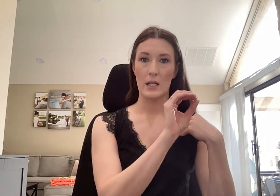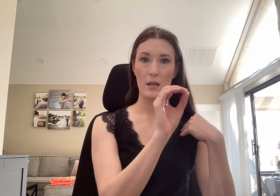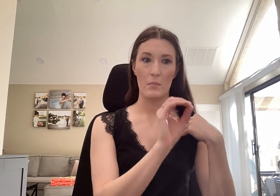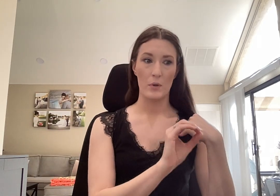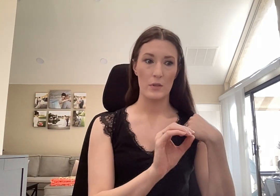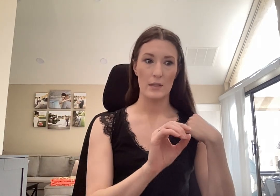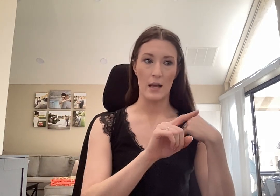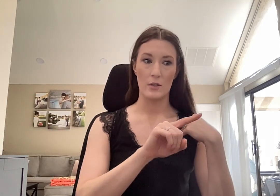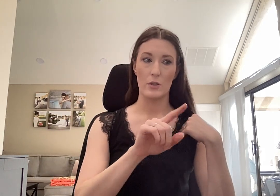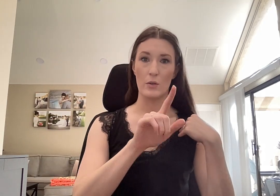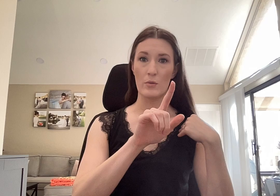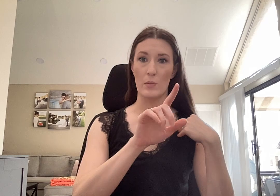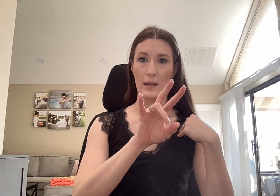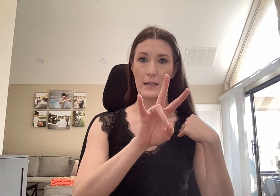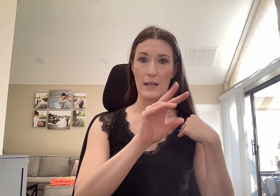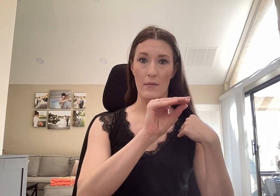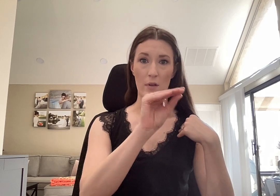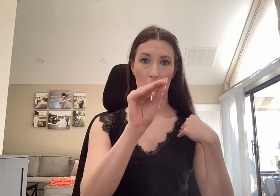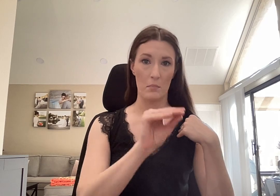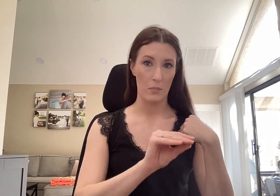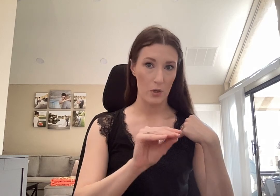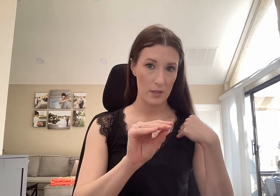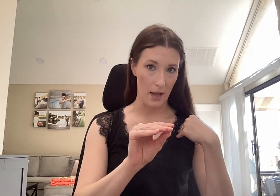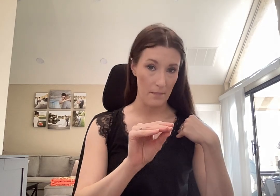14% to 27%.